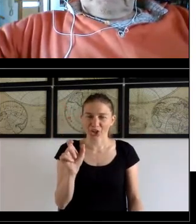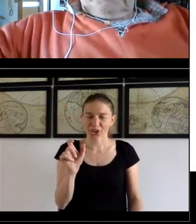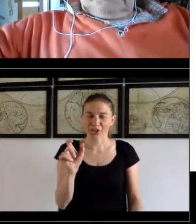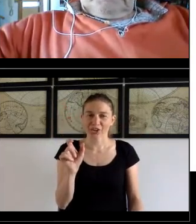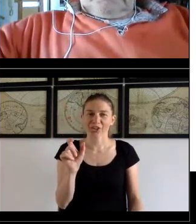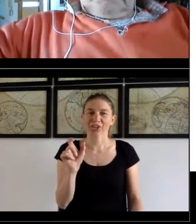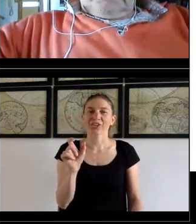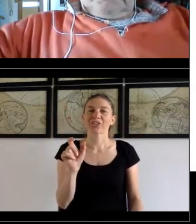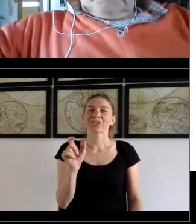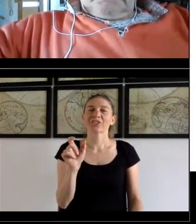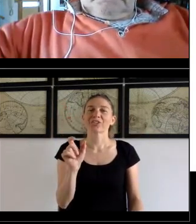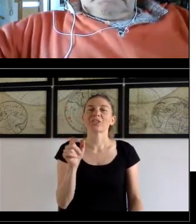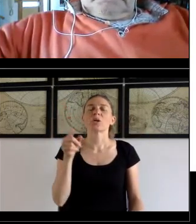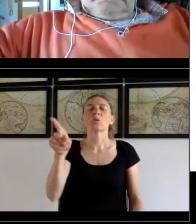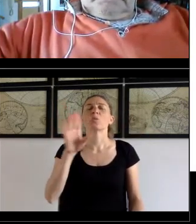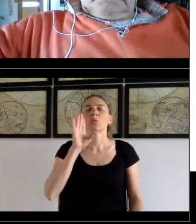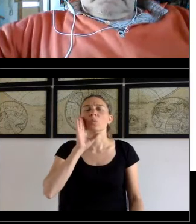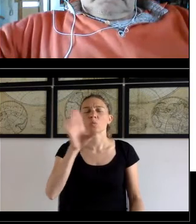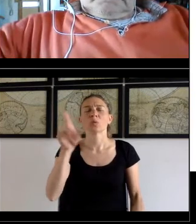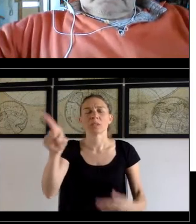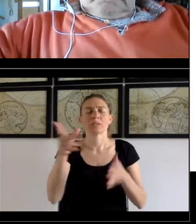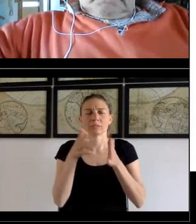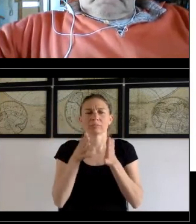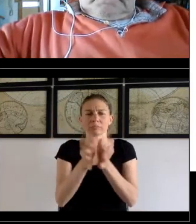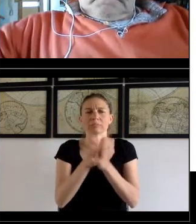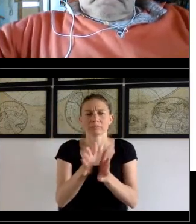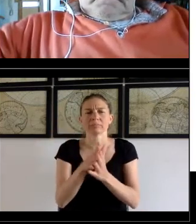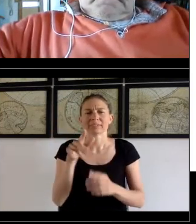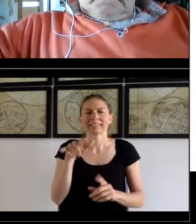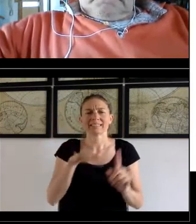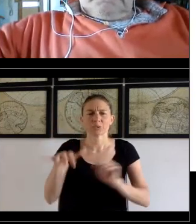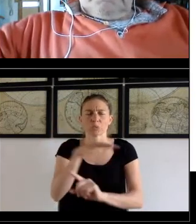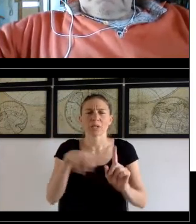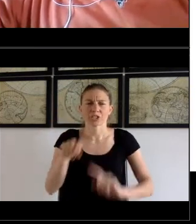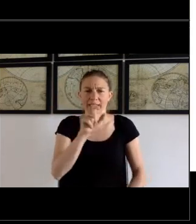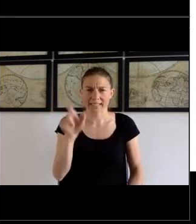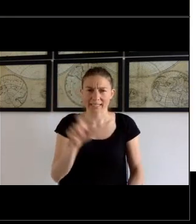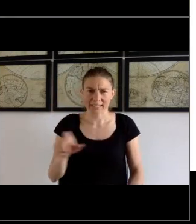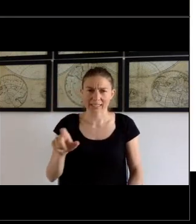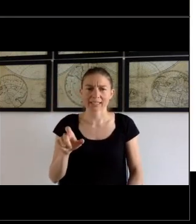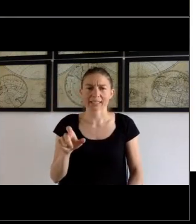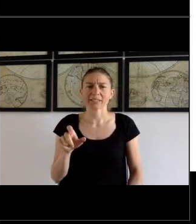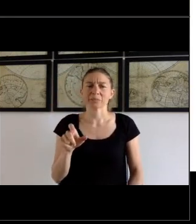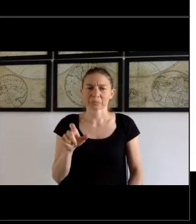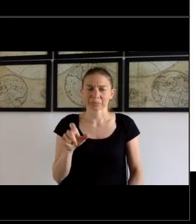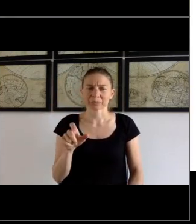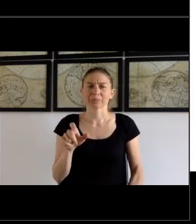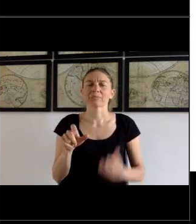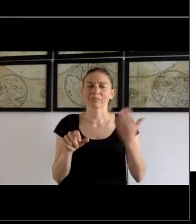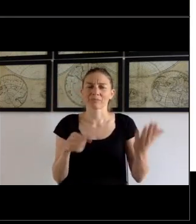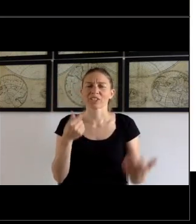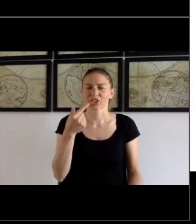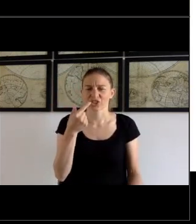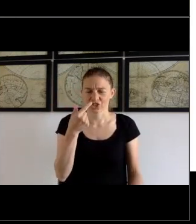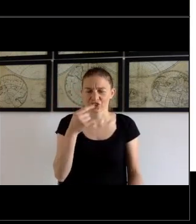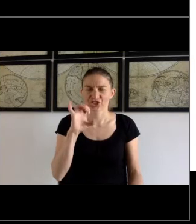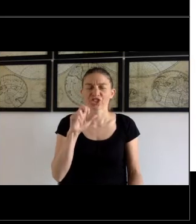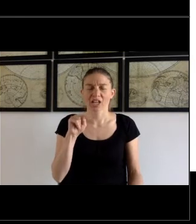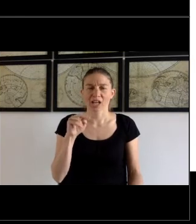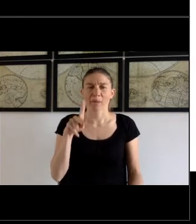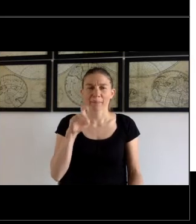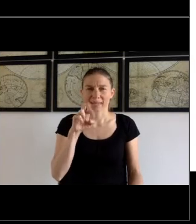about the situation in Italy. This is Giampiero Greffo. And seeing as we're running a little